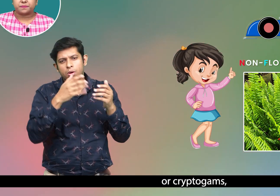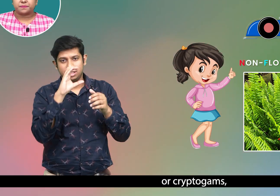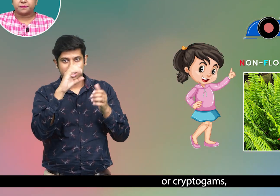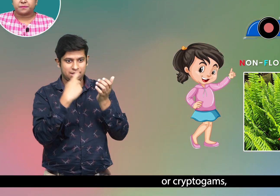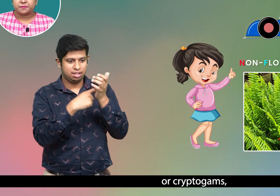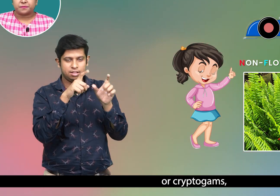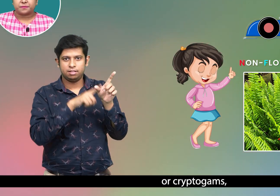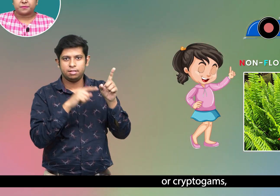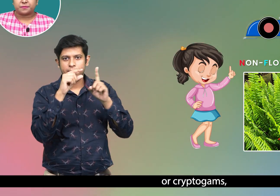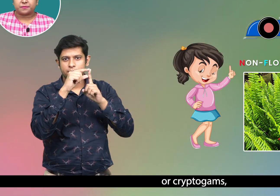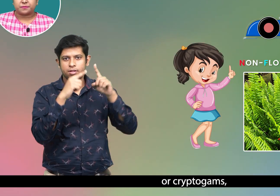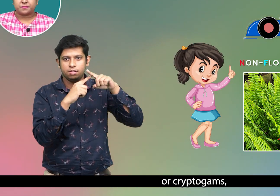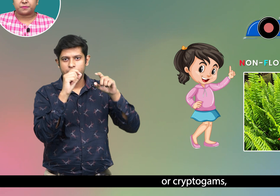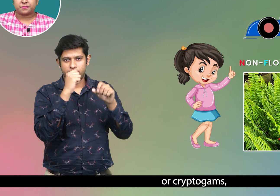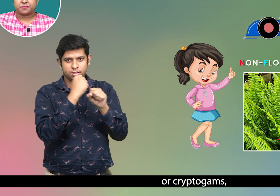cryptogams.